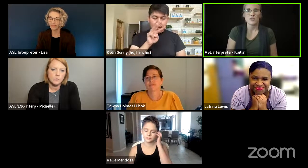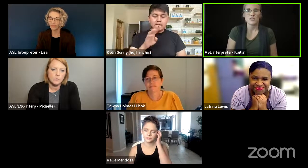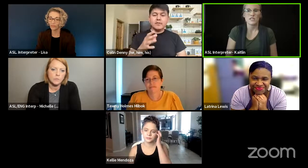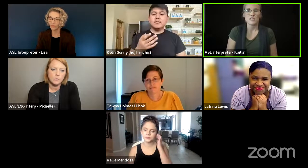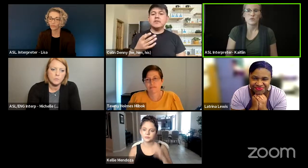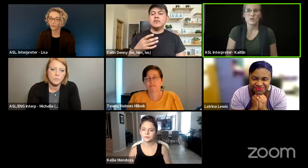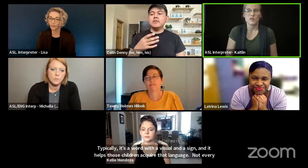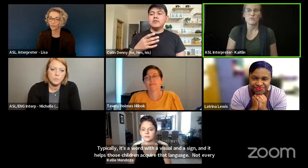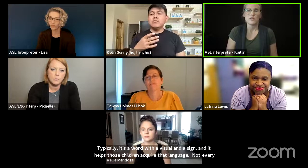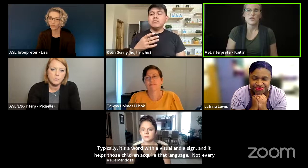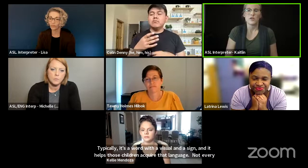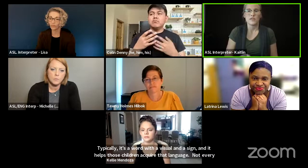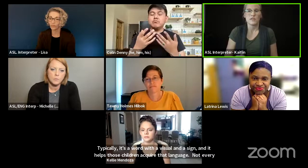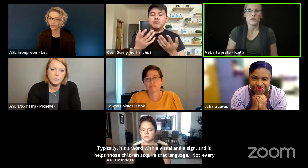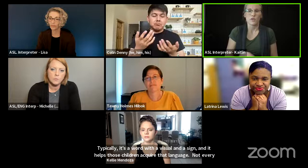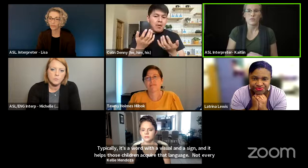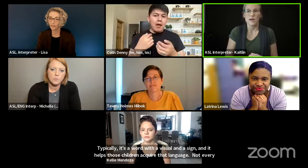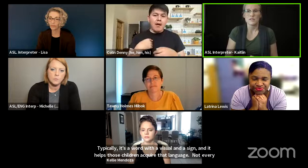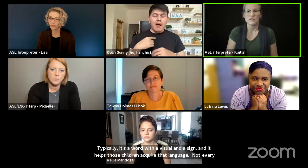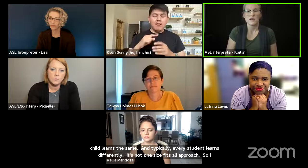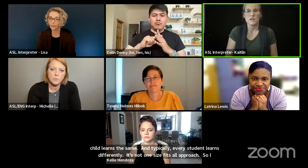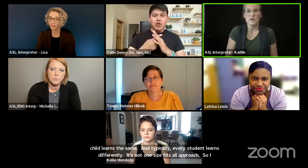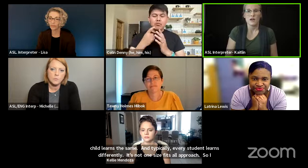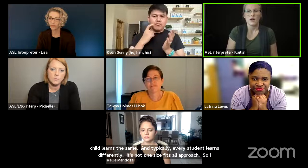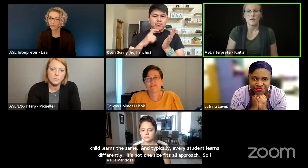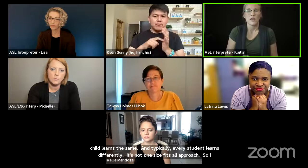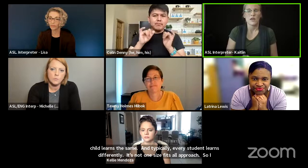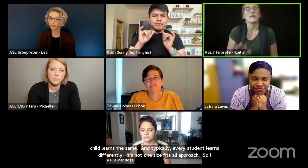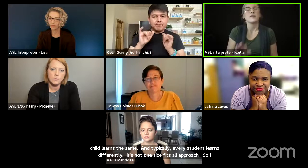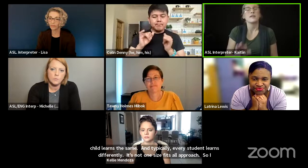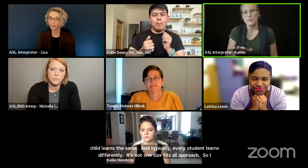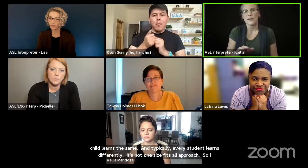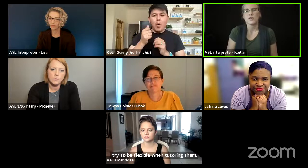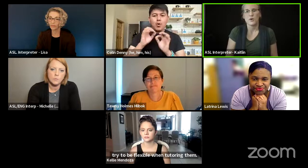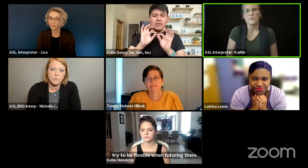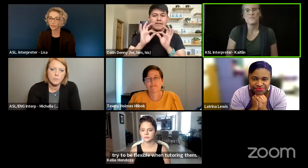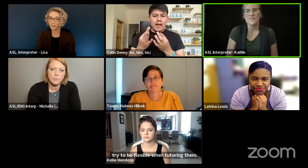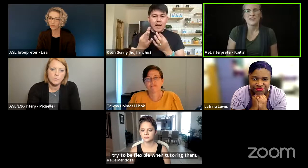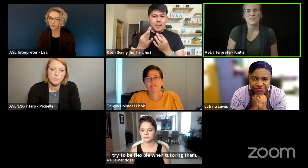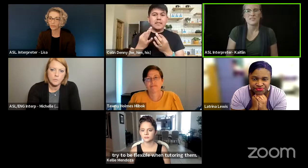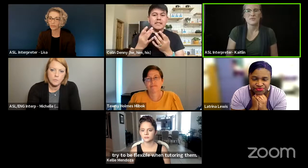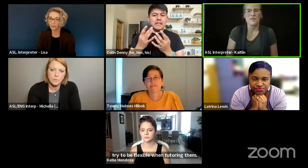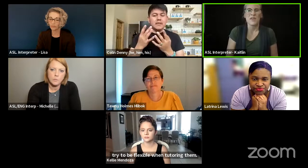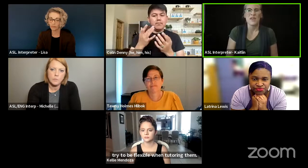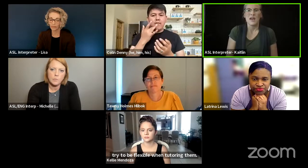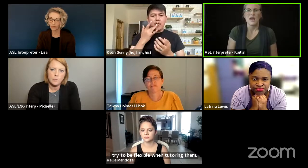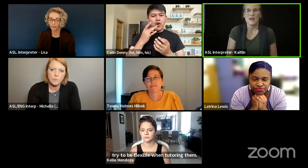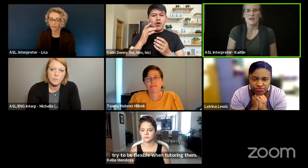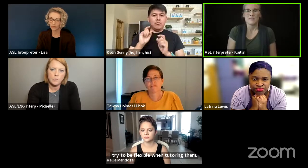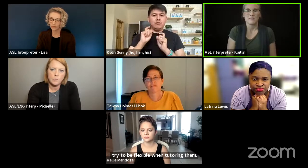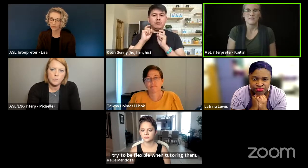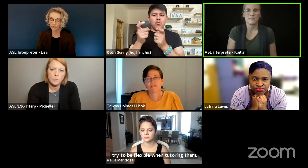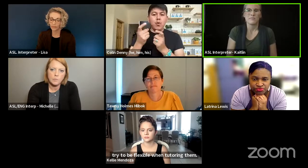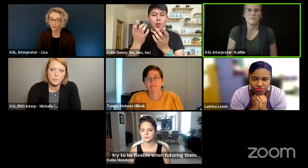So I enjoyed teaching within the community in the Northwest, in New Mexico, excuse me.